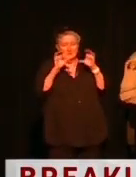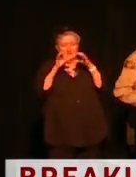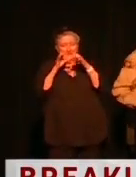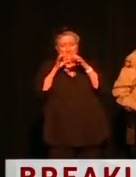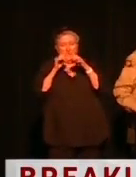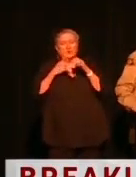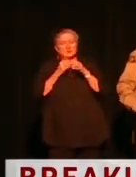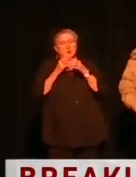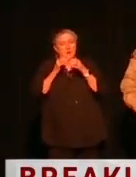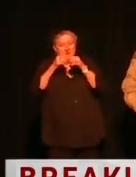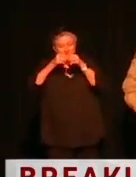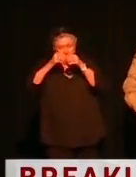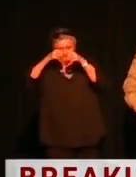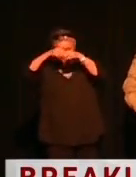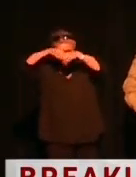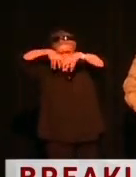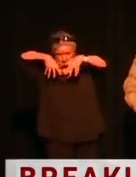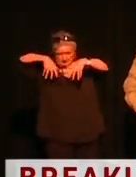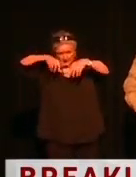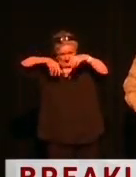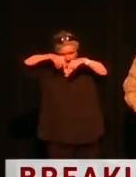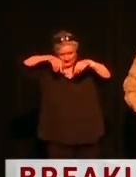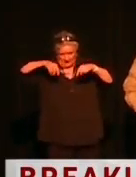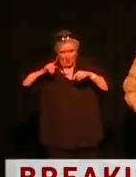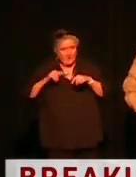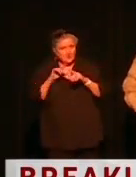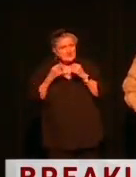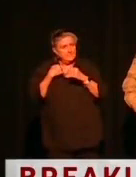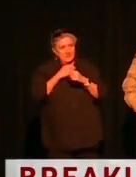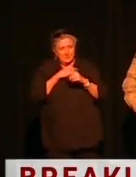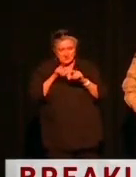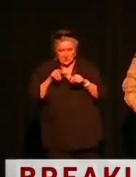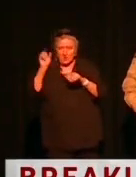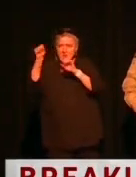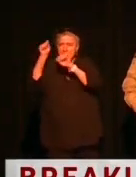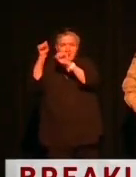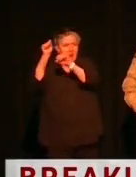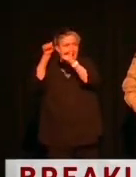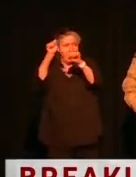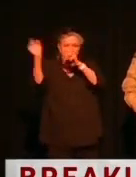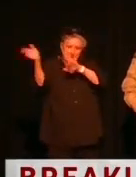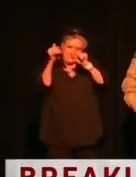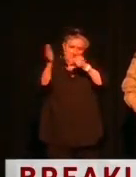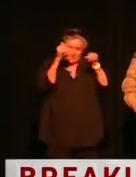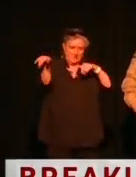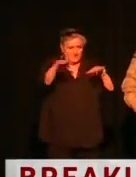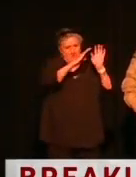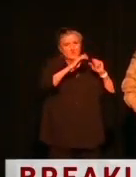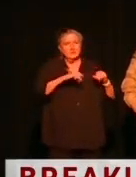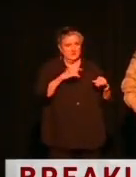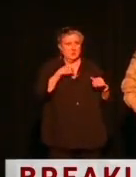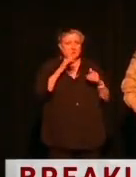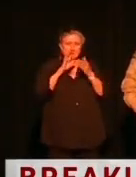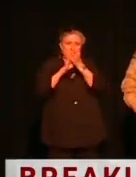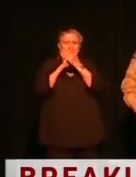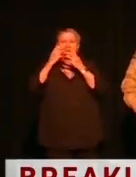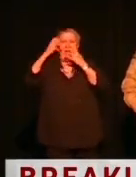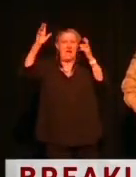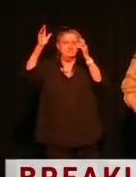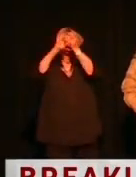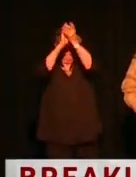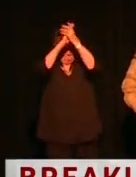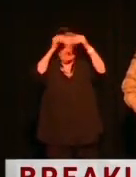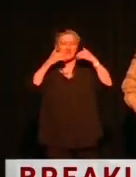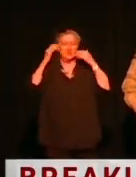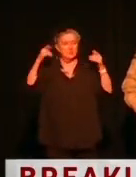smaller sub-areas as to where team members are going to go and who's going to work in what areas to evacuate. So I just want to give them a shout-out tonight